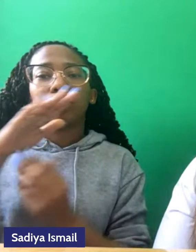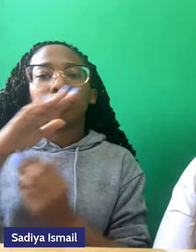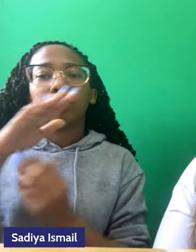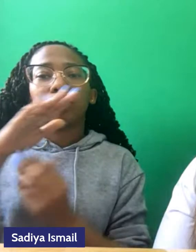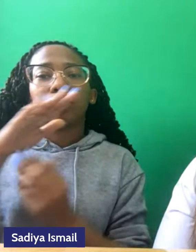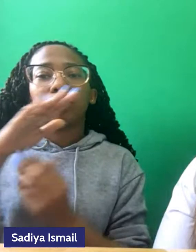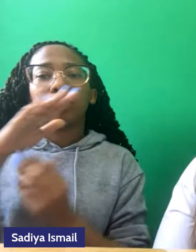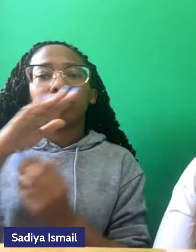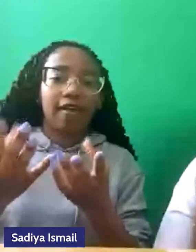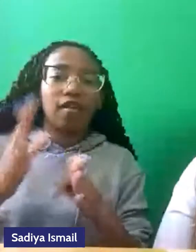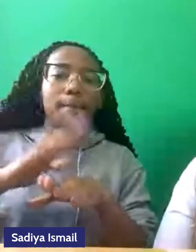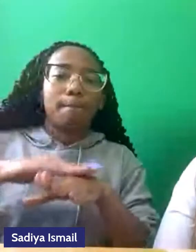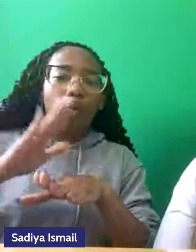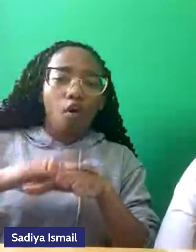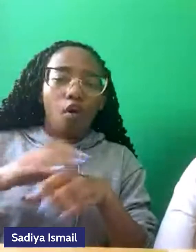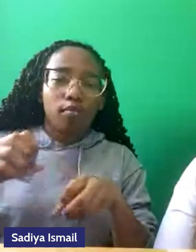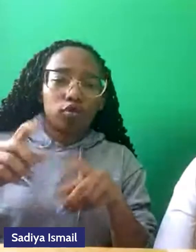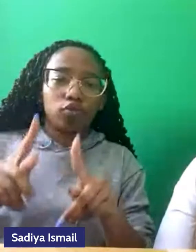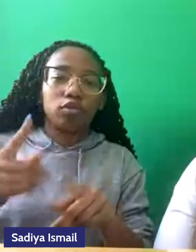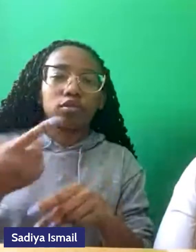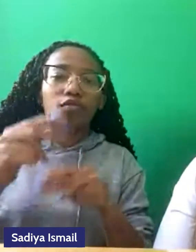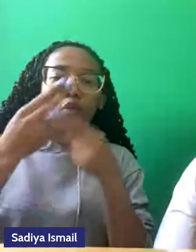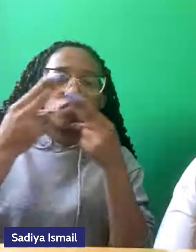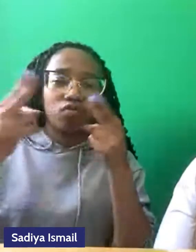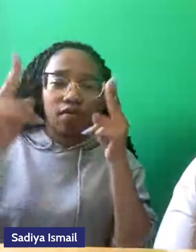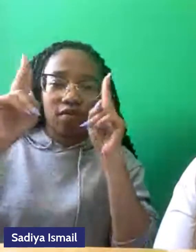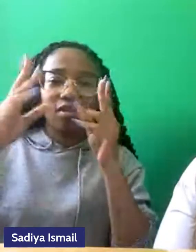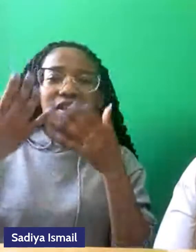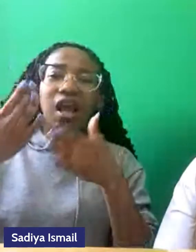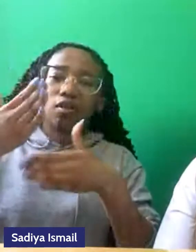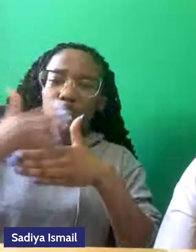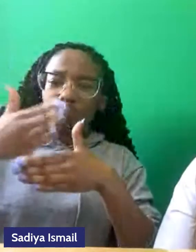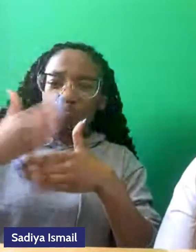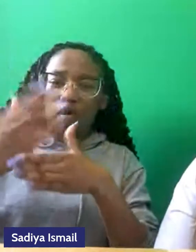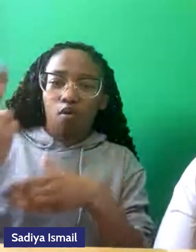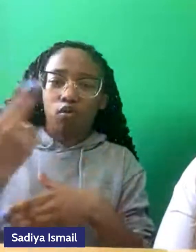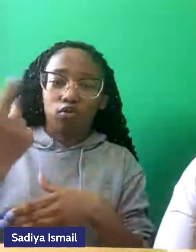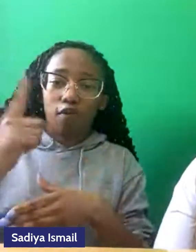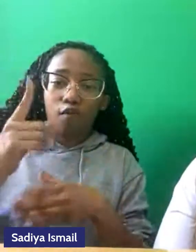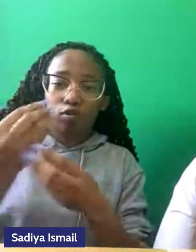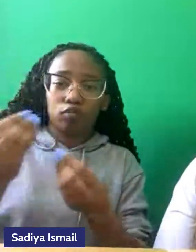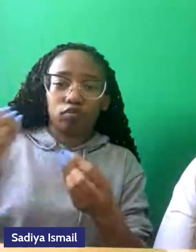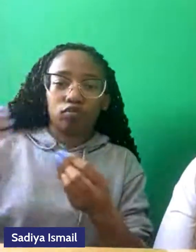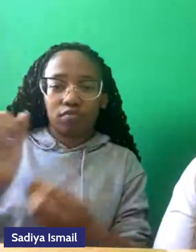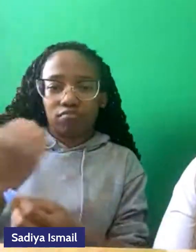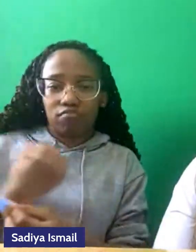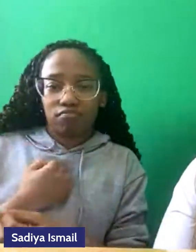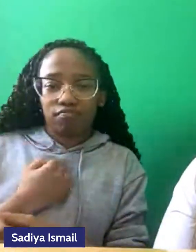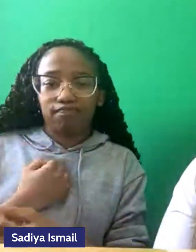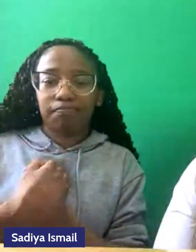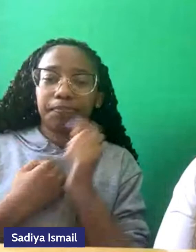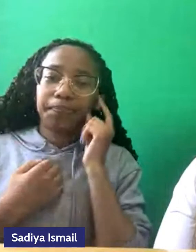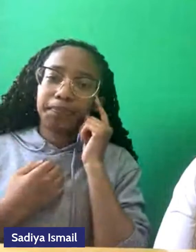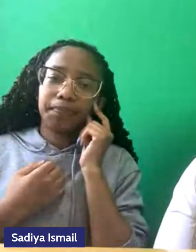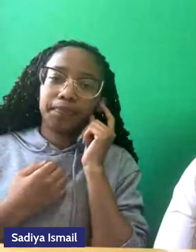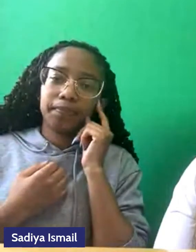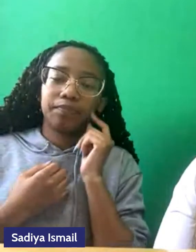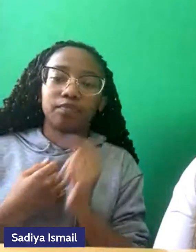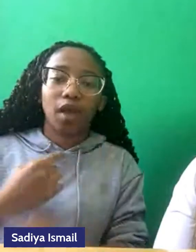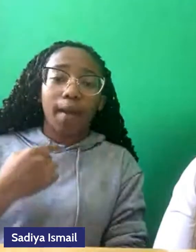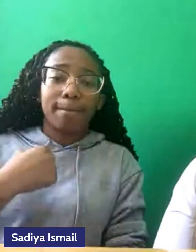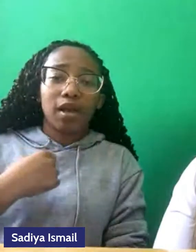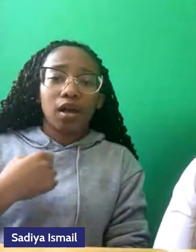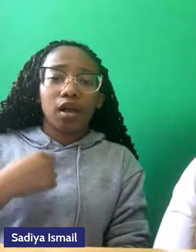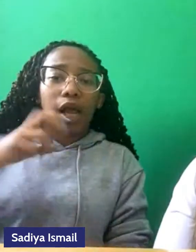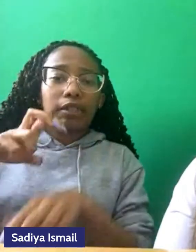more opportunities for tertiary and workplace opportunities for our learners. What should I know